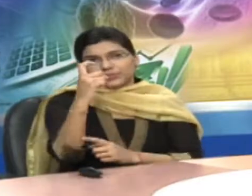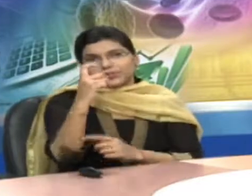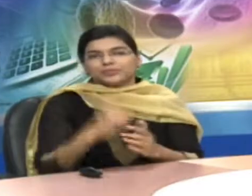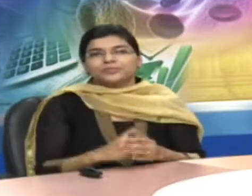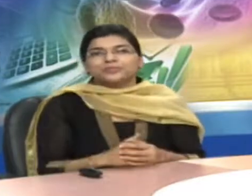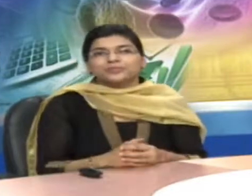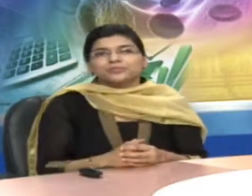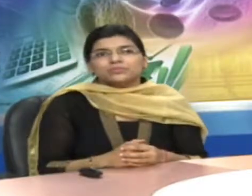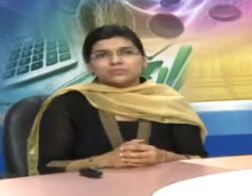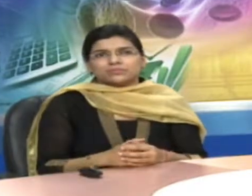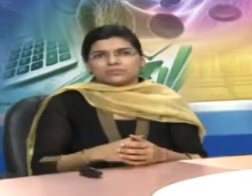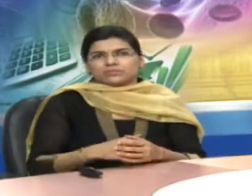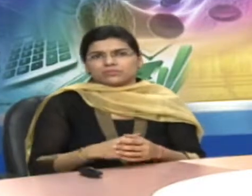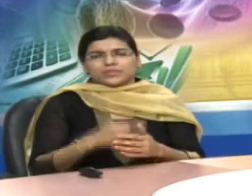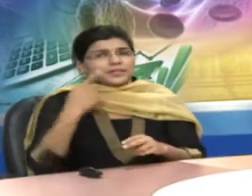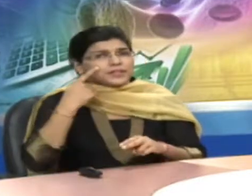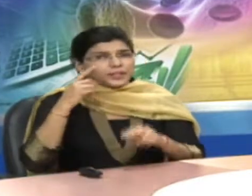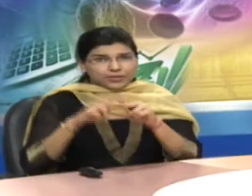Question number 7.